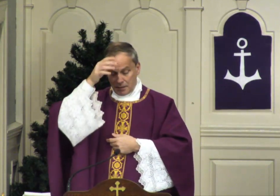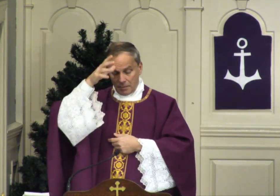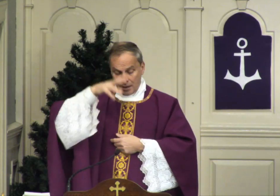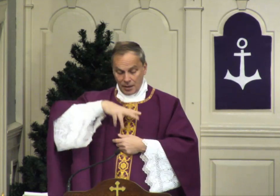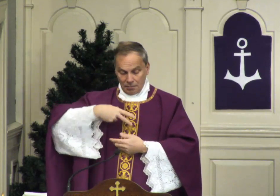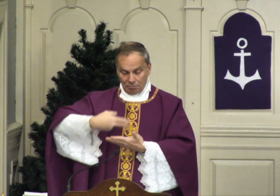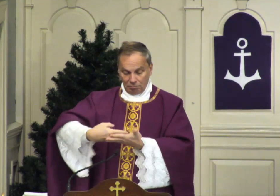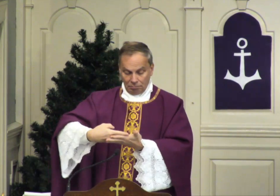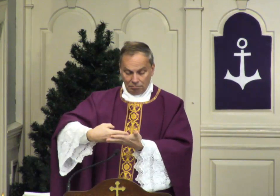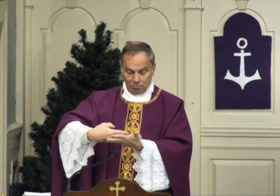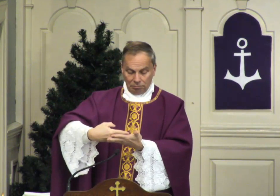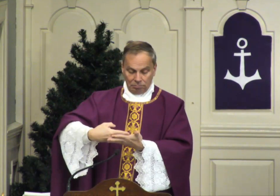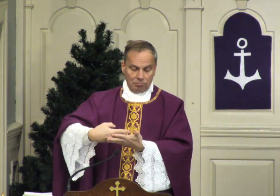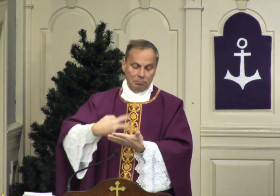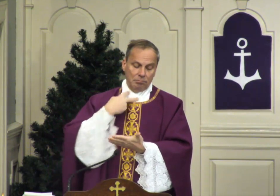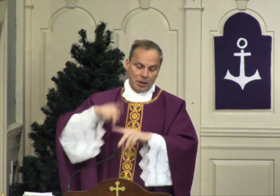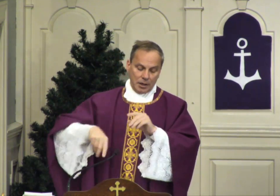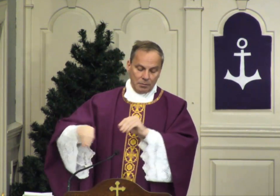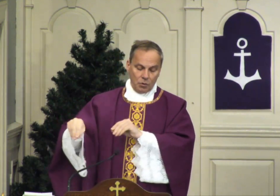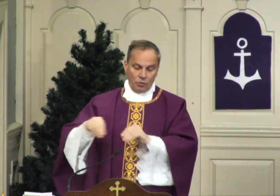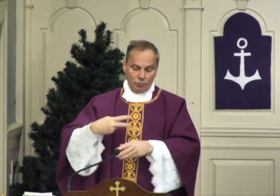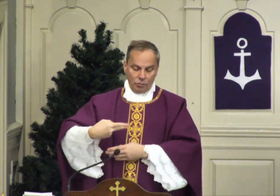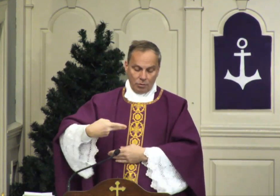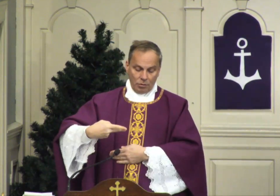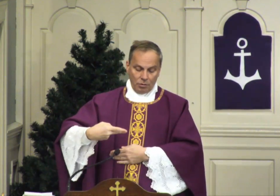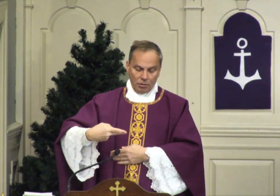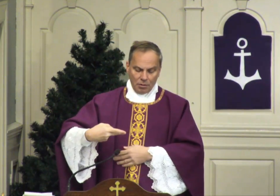He said to the one who was paralyzed,